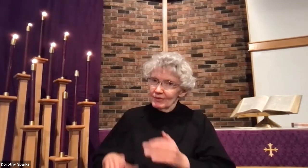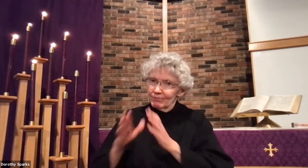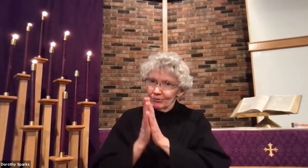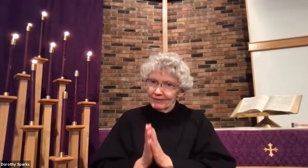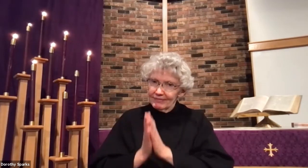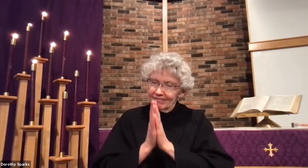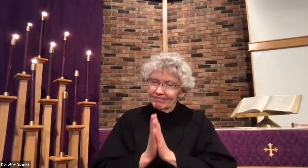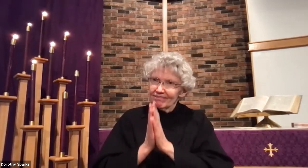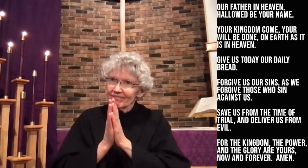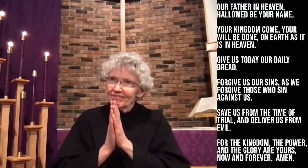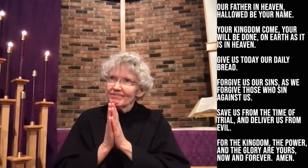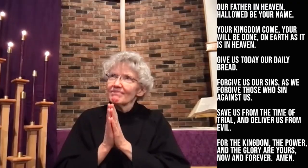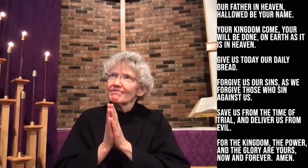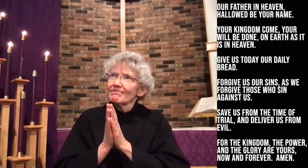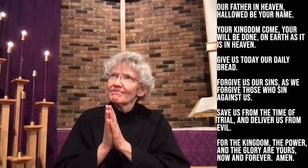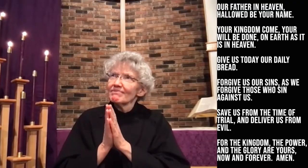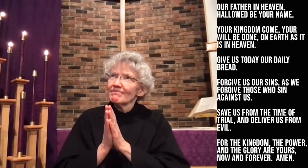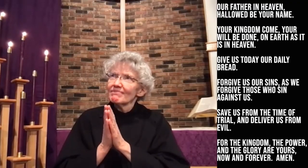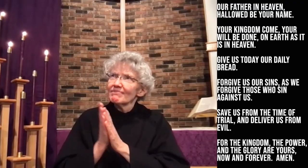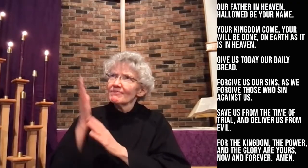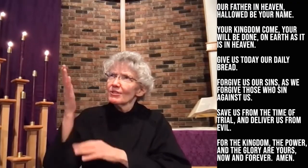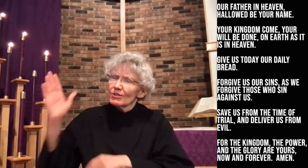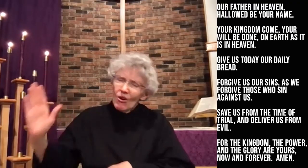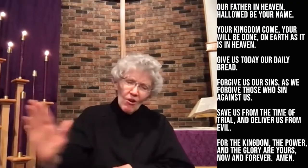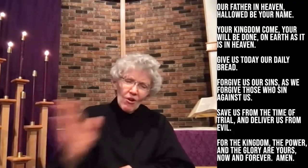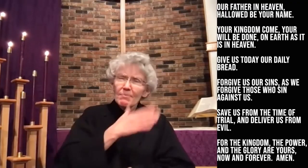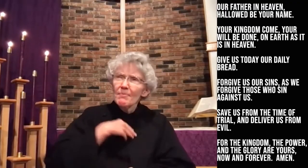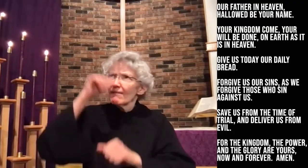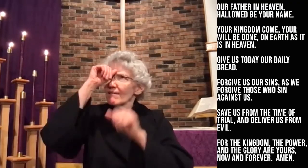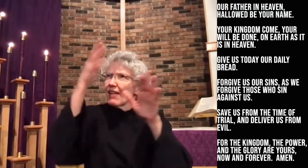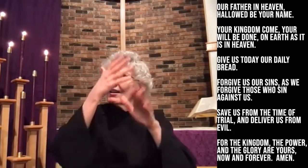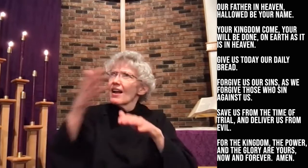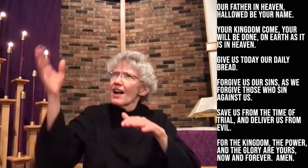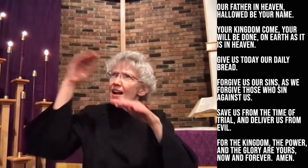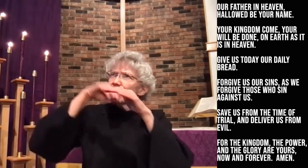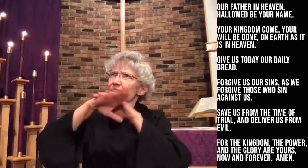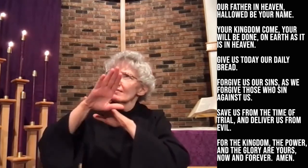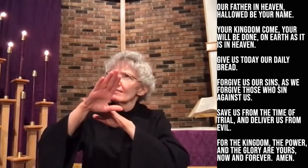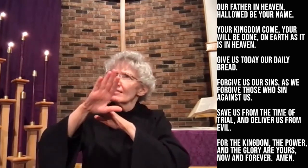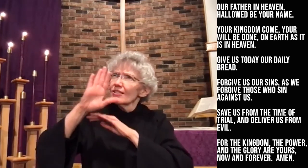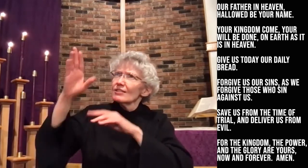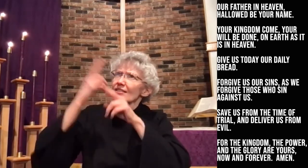And now the Lord's Prayer, which will not be voice interpreted.